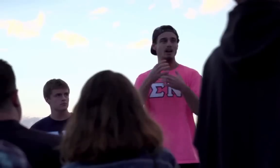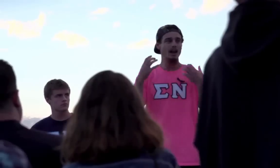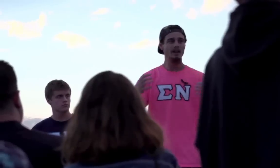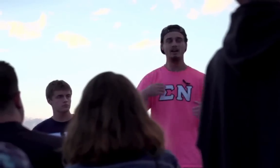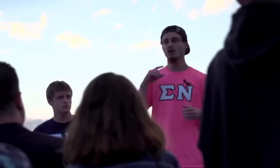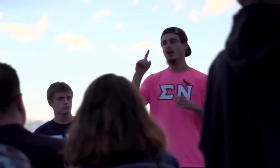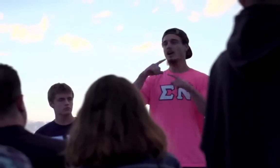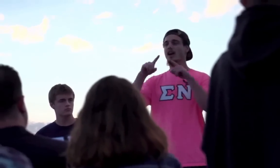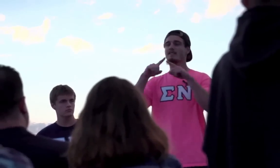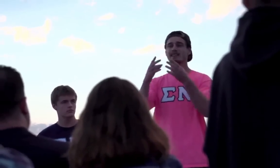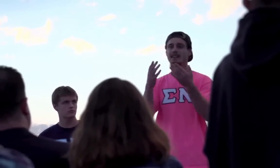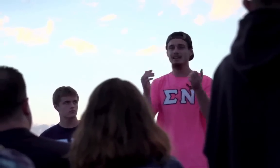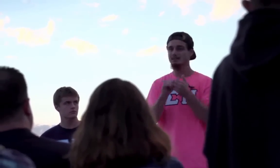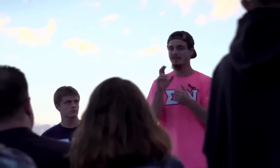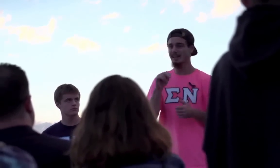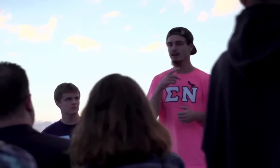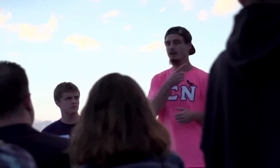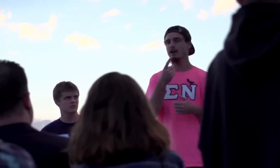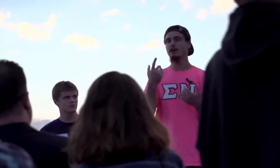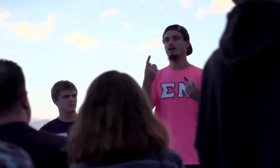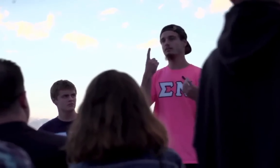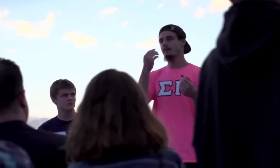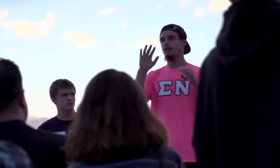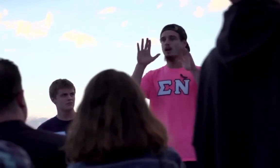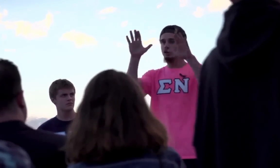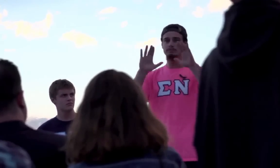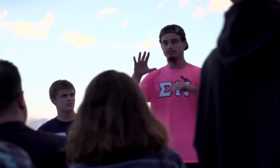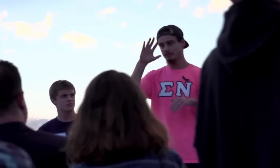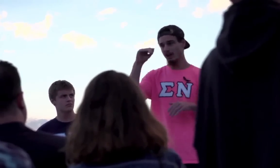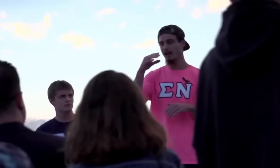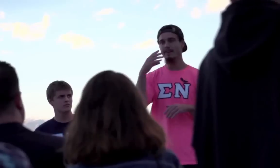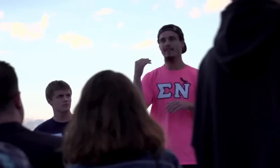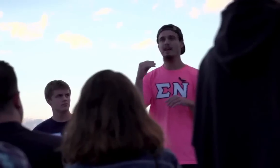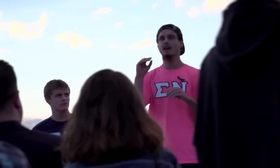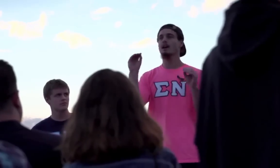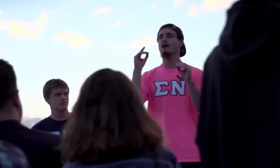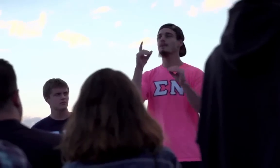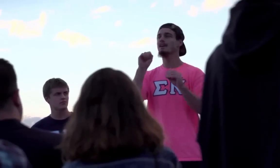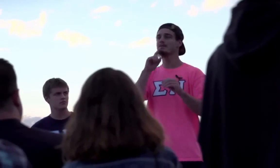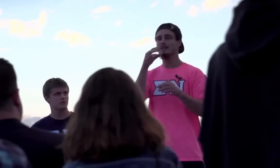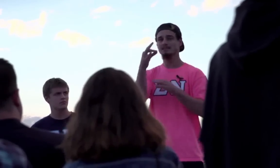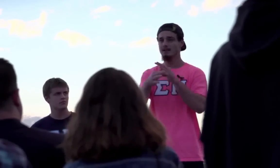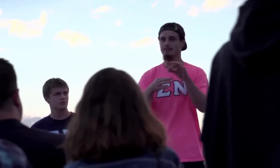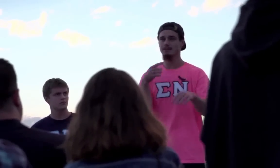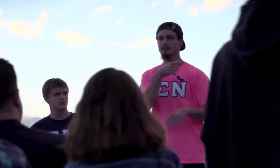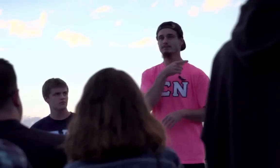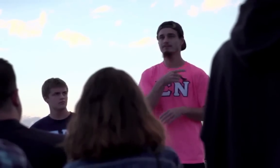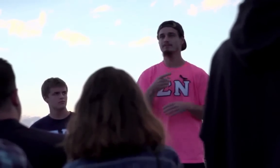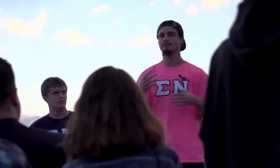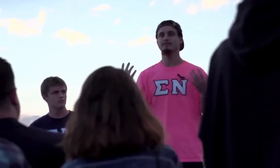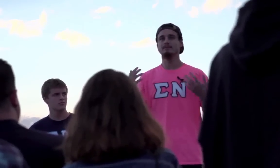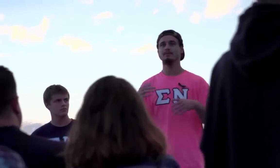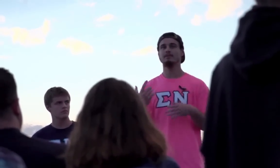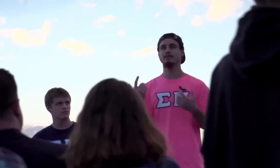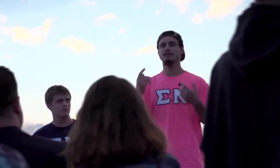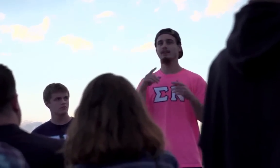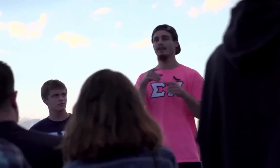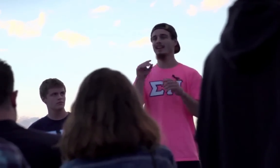admire him so much in all of his travel and adventure and passion. He's an awesome man, and nothing can replace